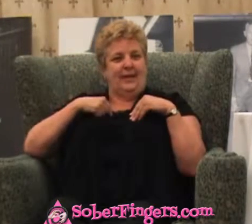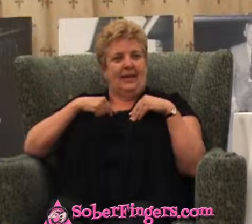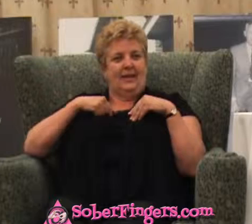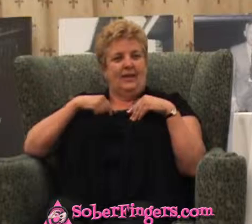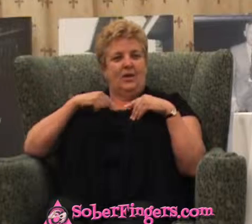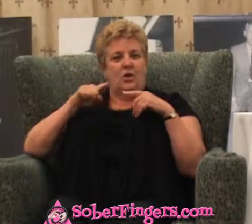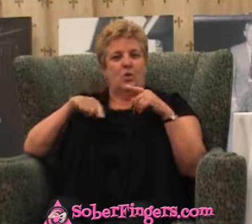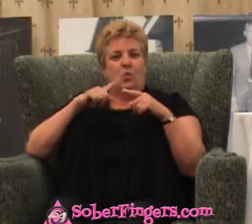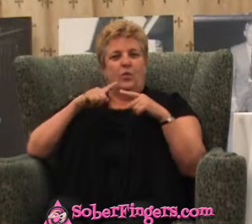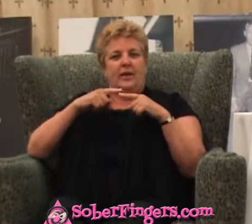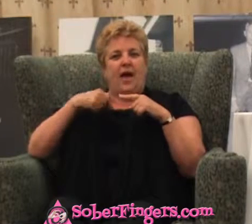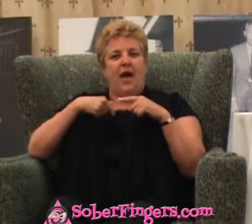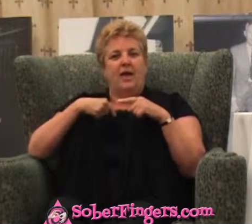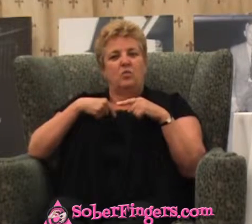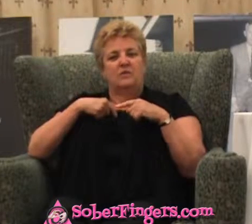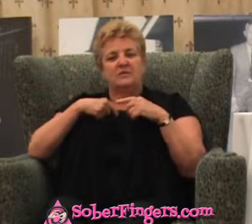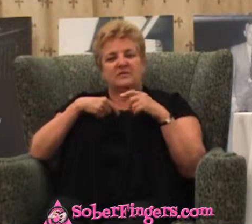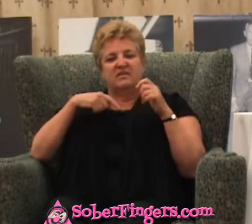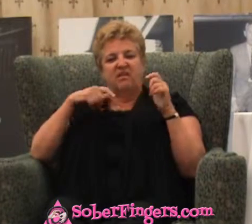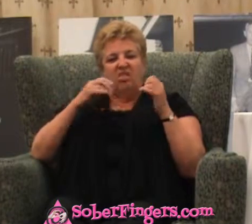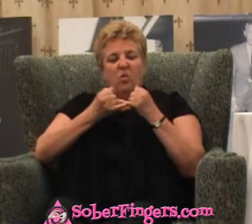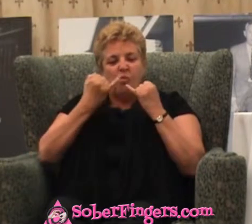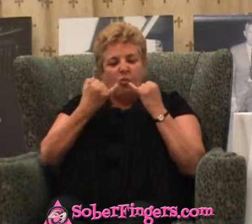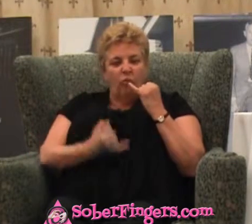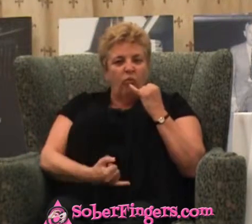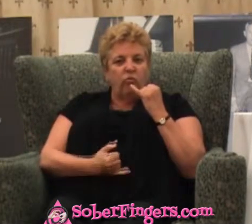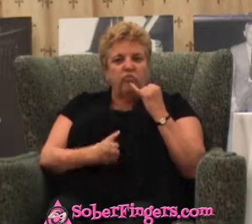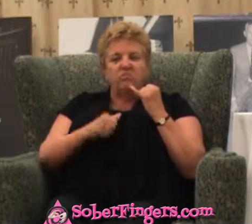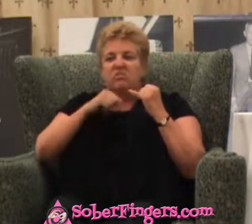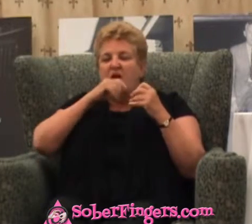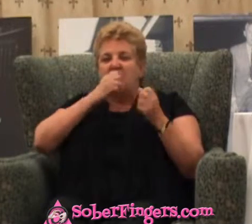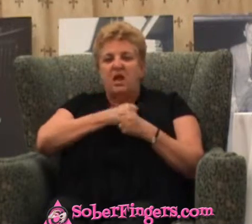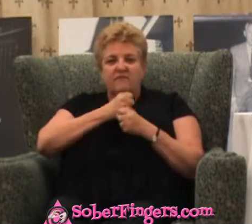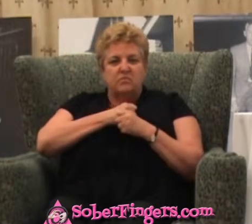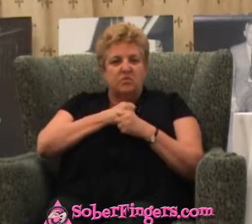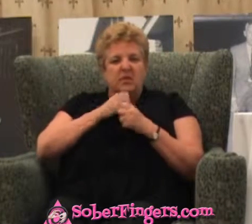emaciated, unlovable, biting, scratching.